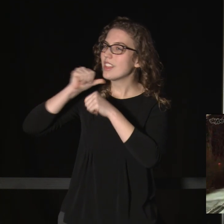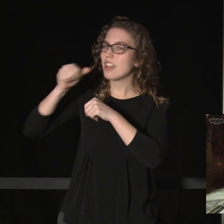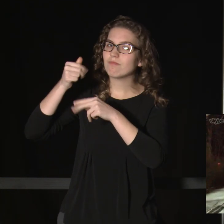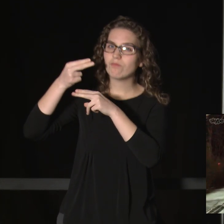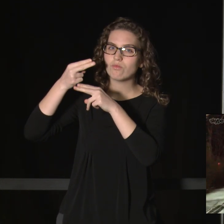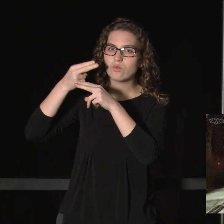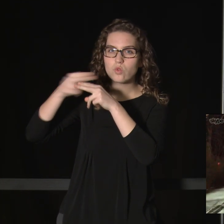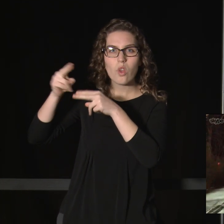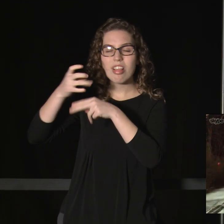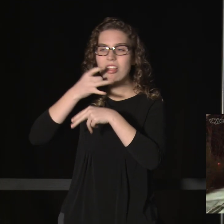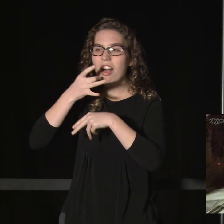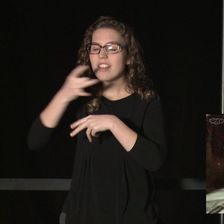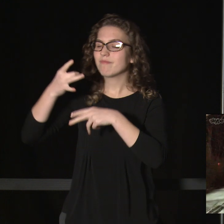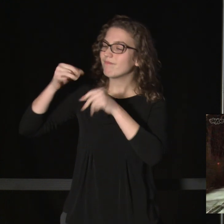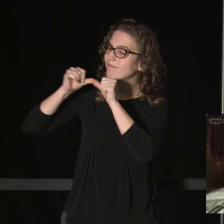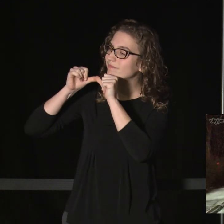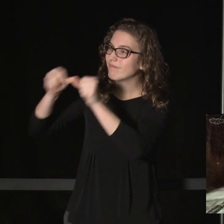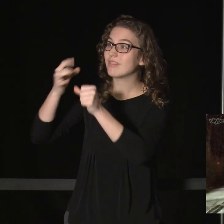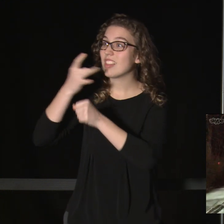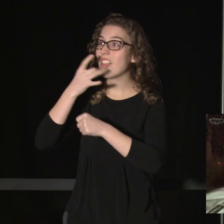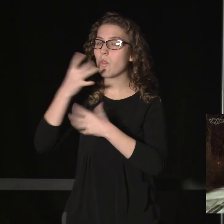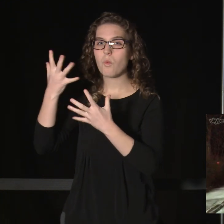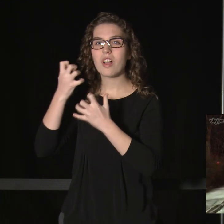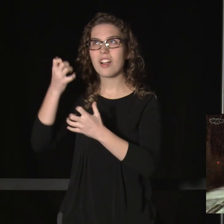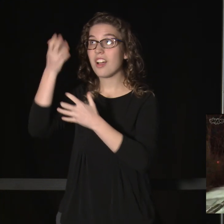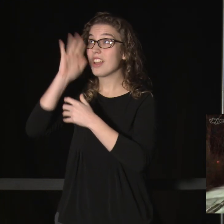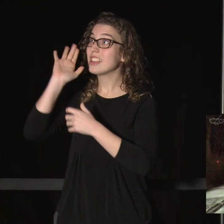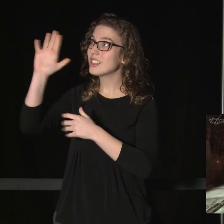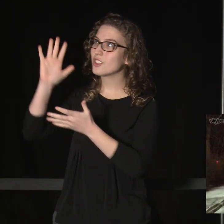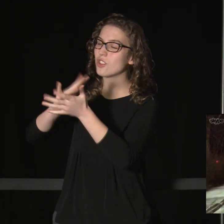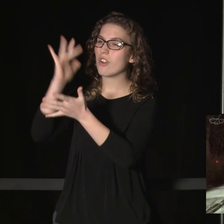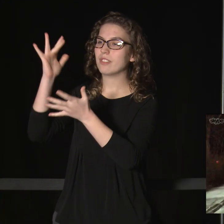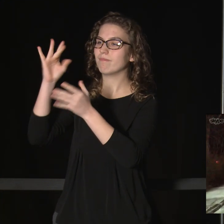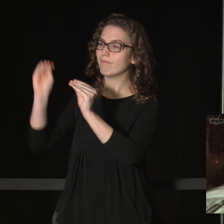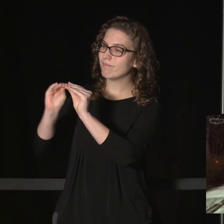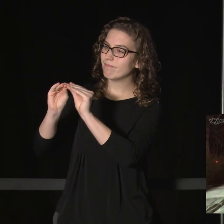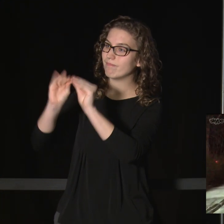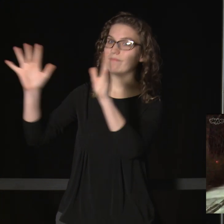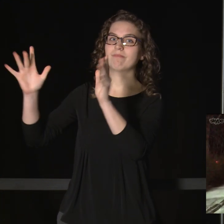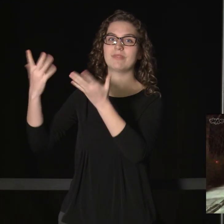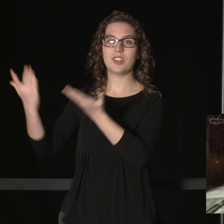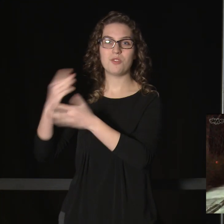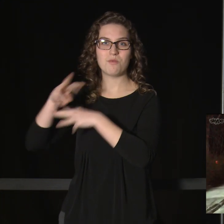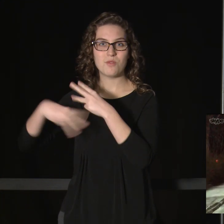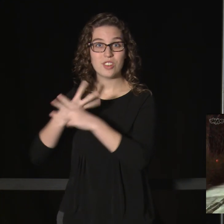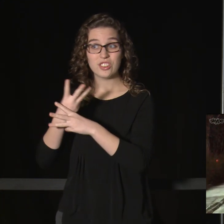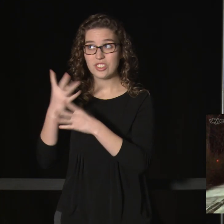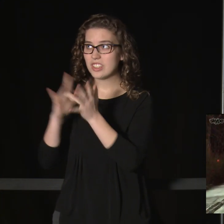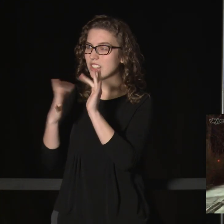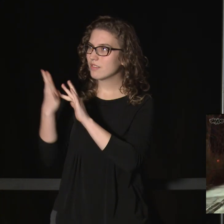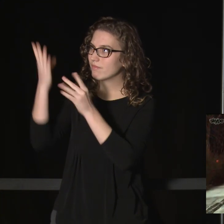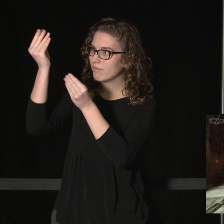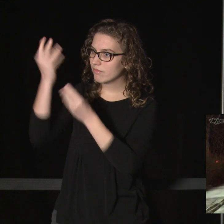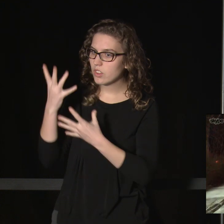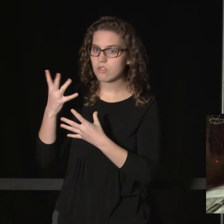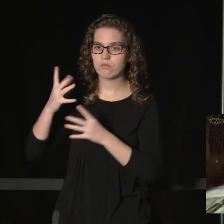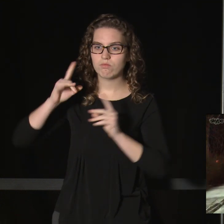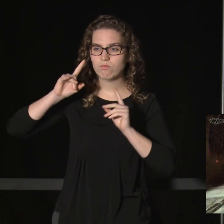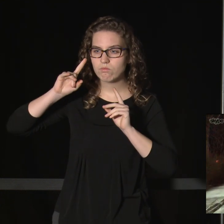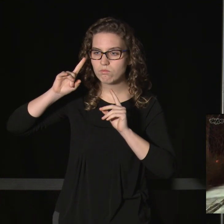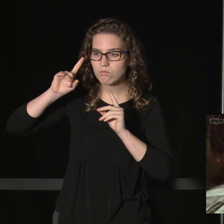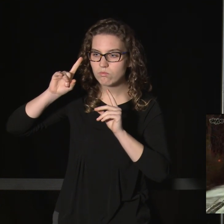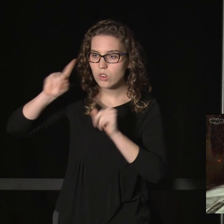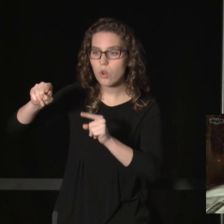him, and we want his glory to be seen in this world. Jesus told us to go into all the world and to share the